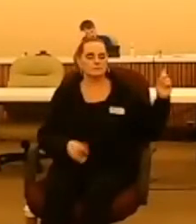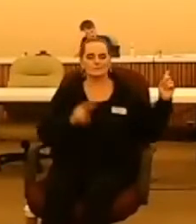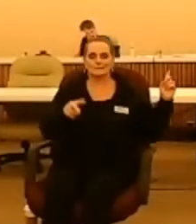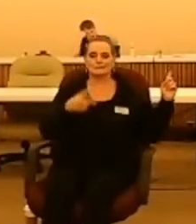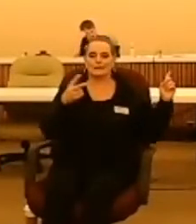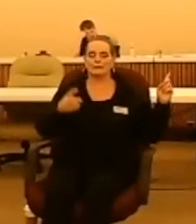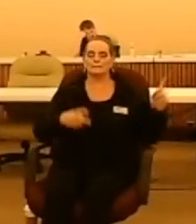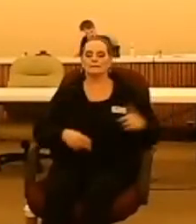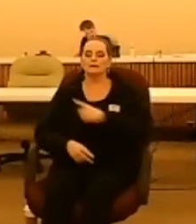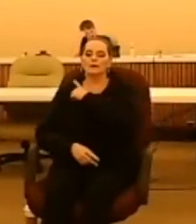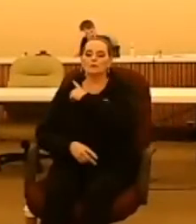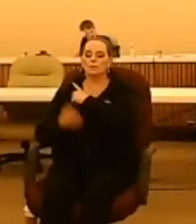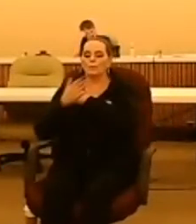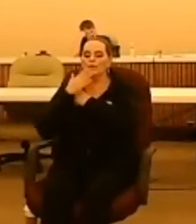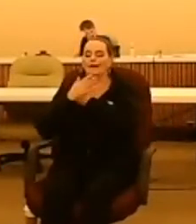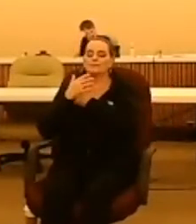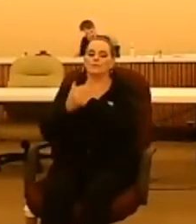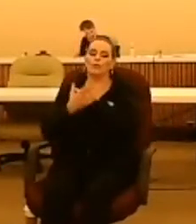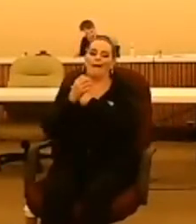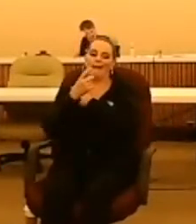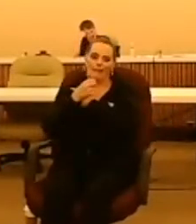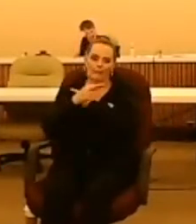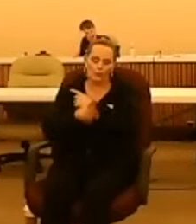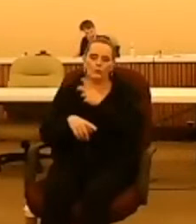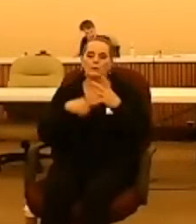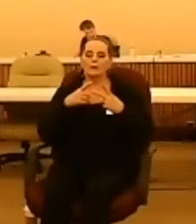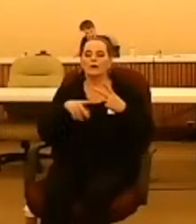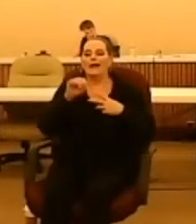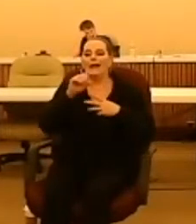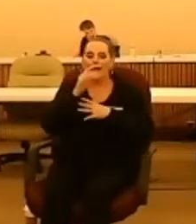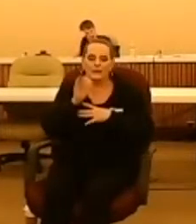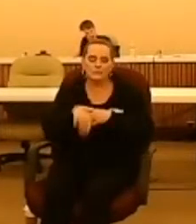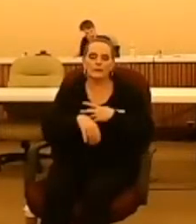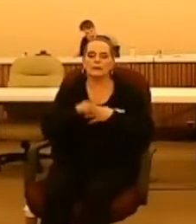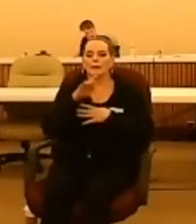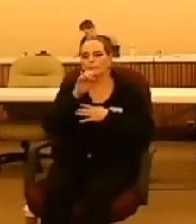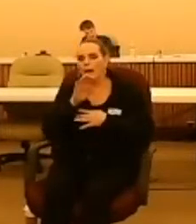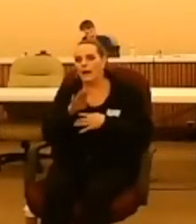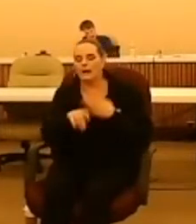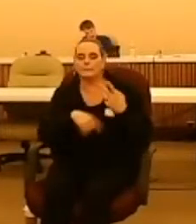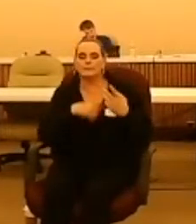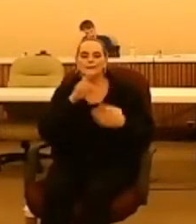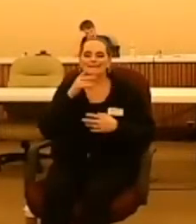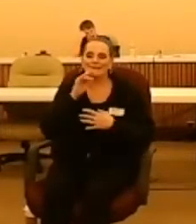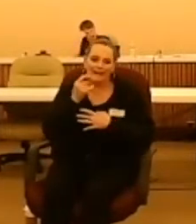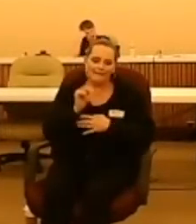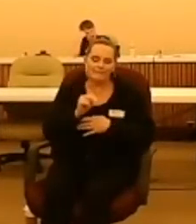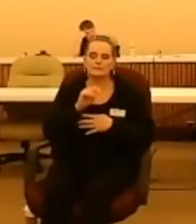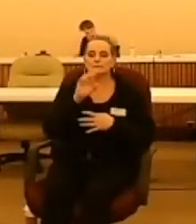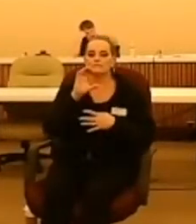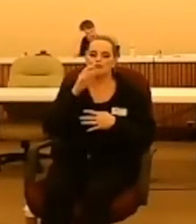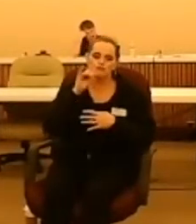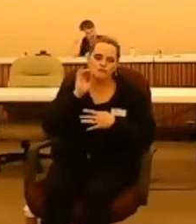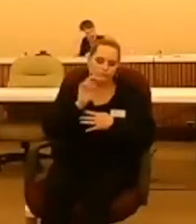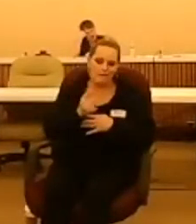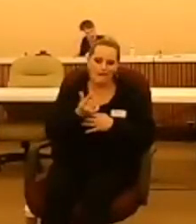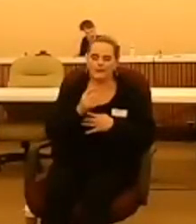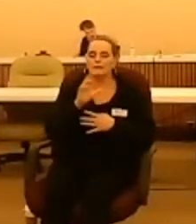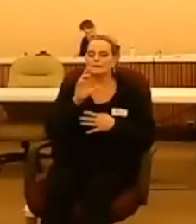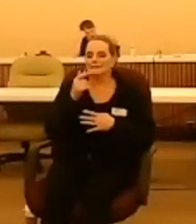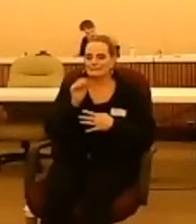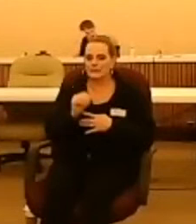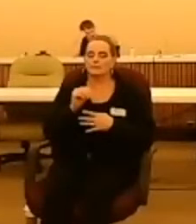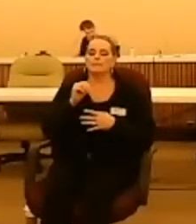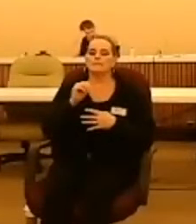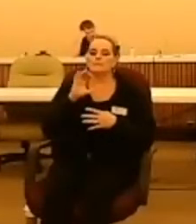thanks to Heather, Ashley, Bob, Kevin, Craig, Tim, Chuck,